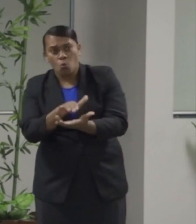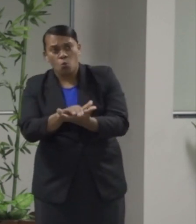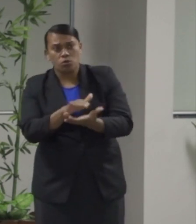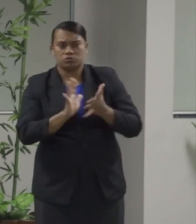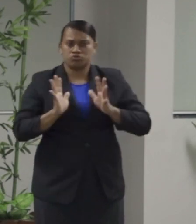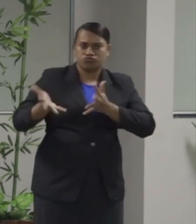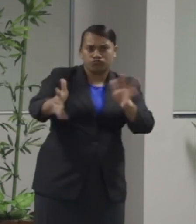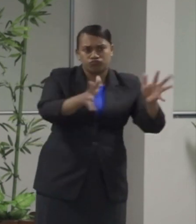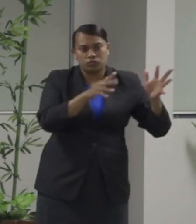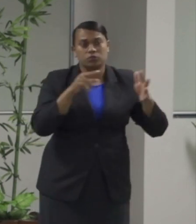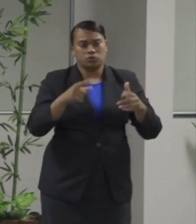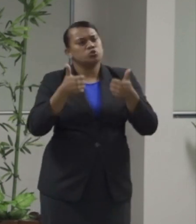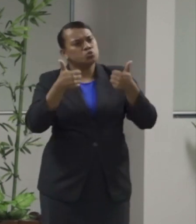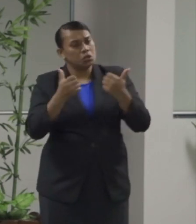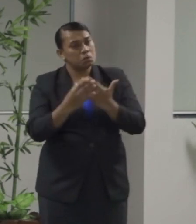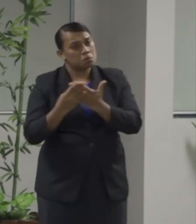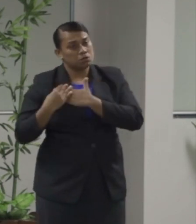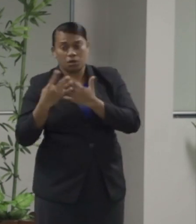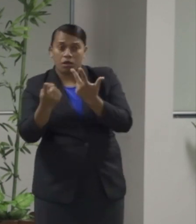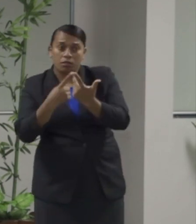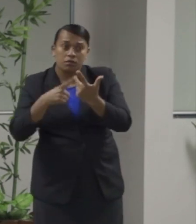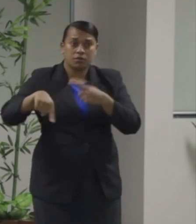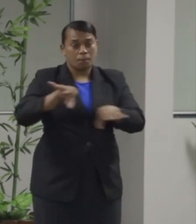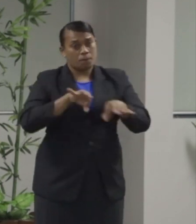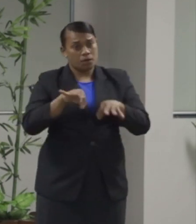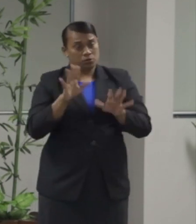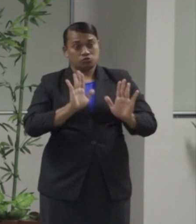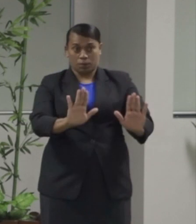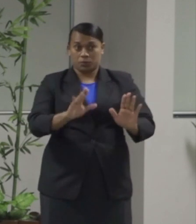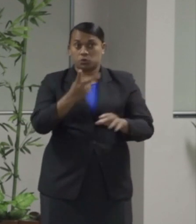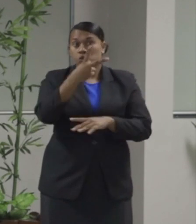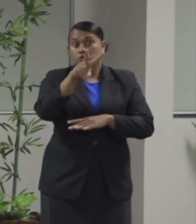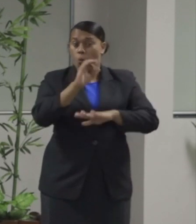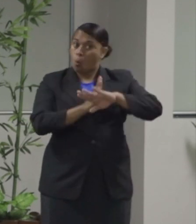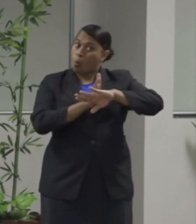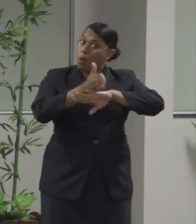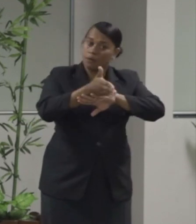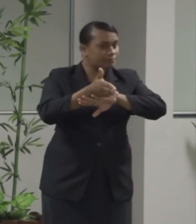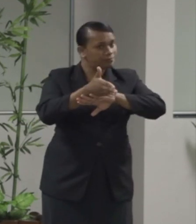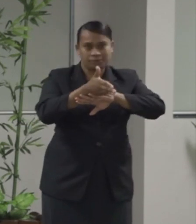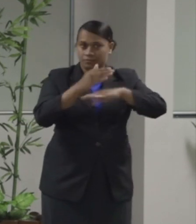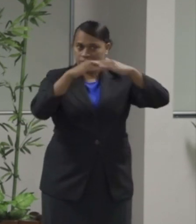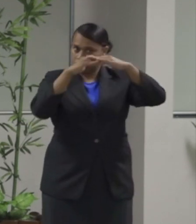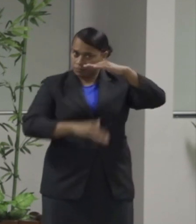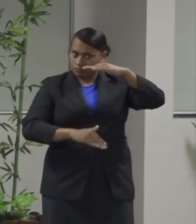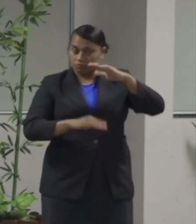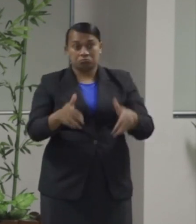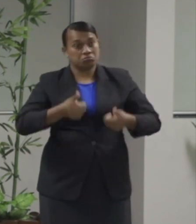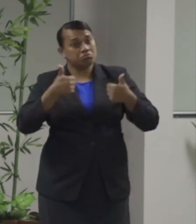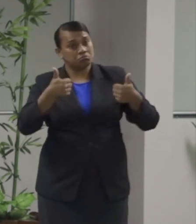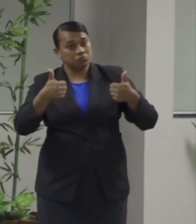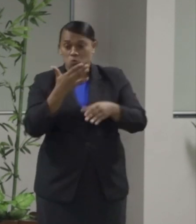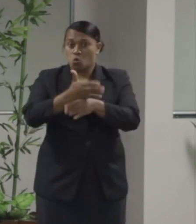plans to respect our ban on gatherings of 20 or more. Keep up the good work and demand your